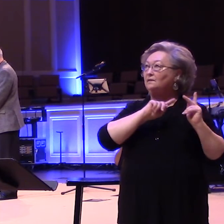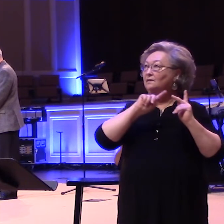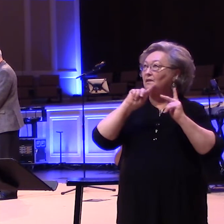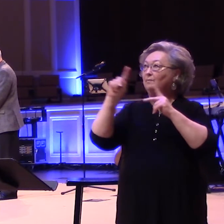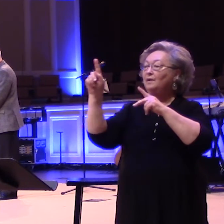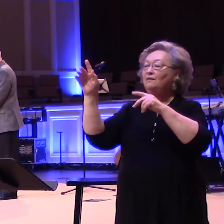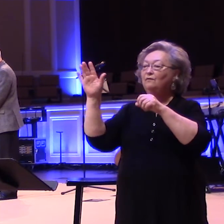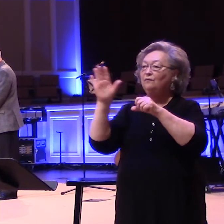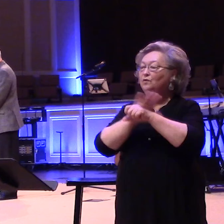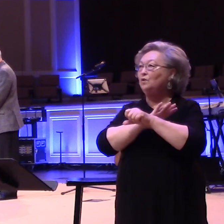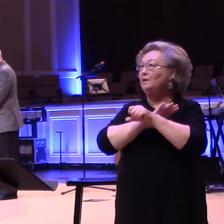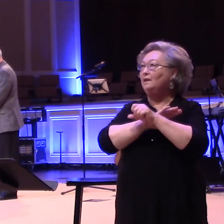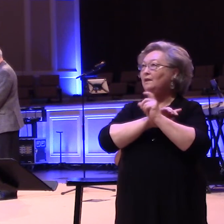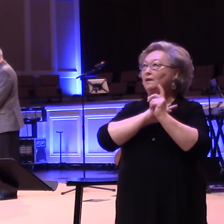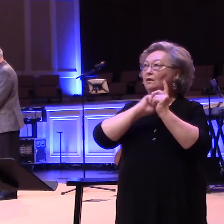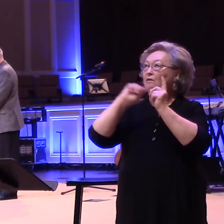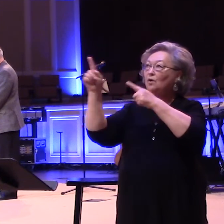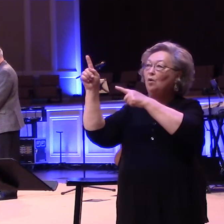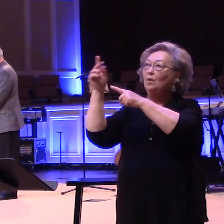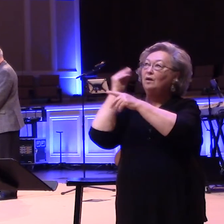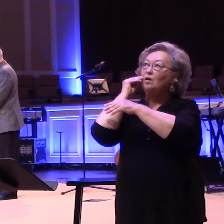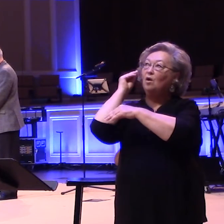fully home,